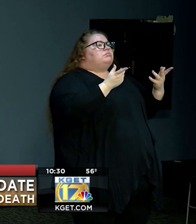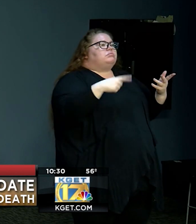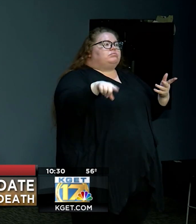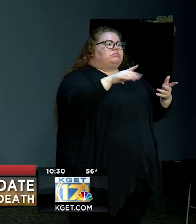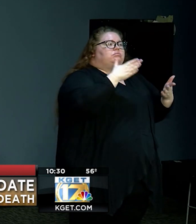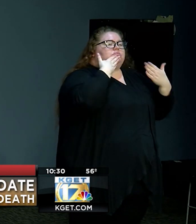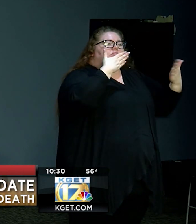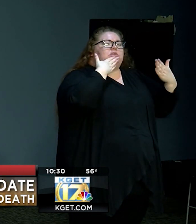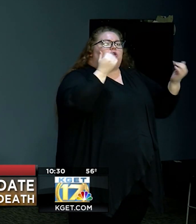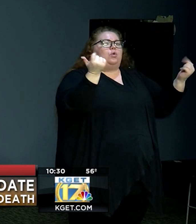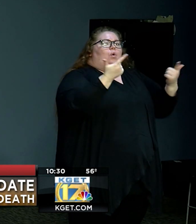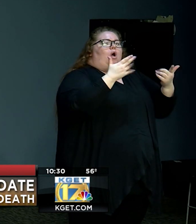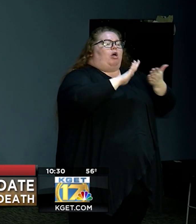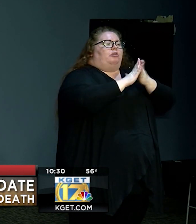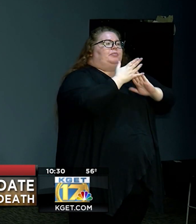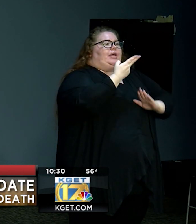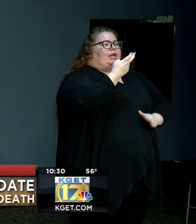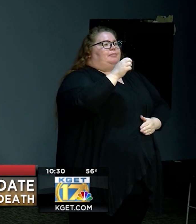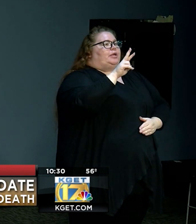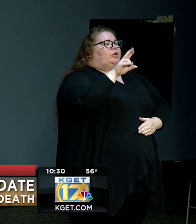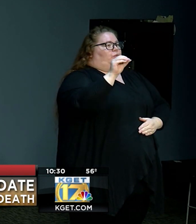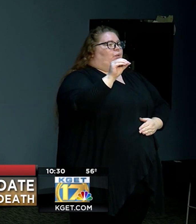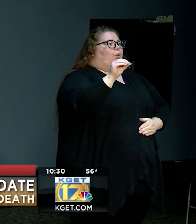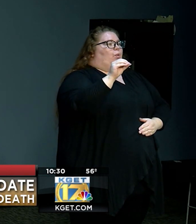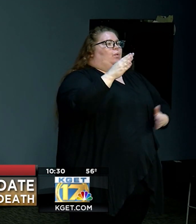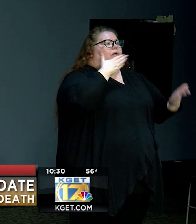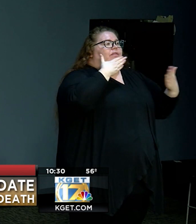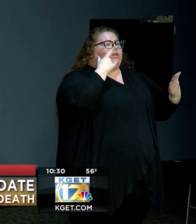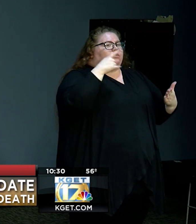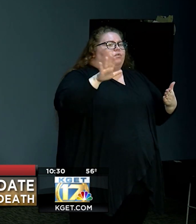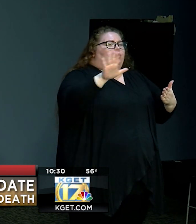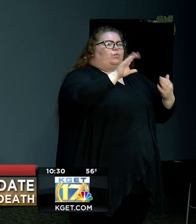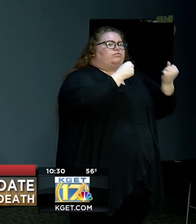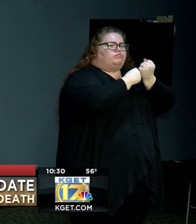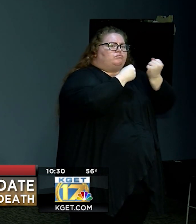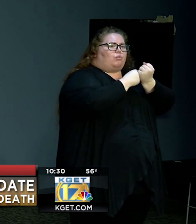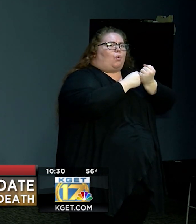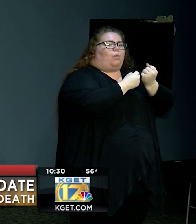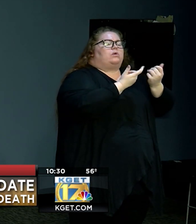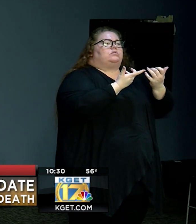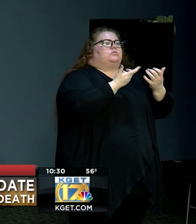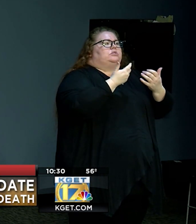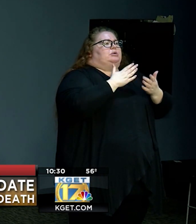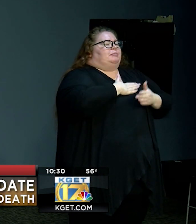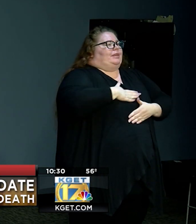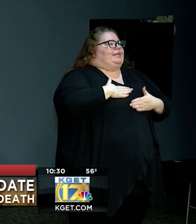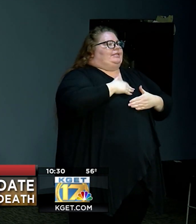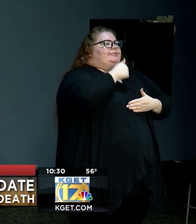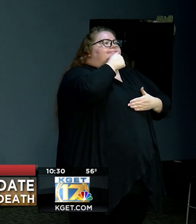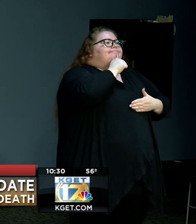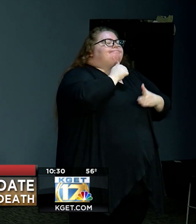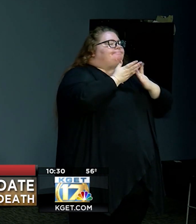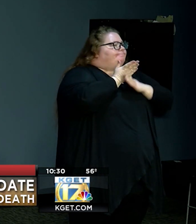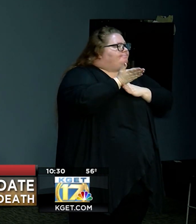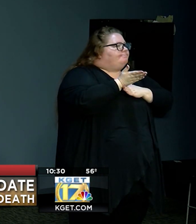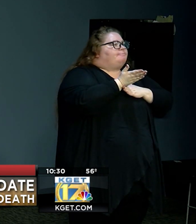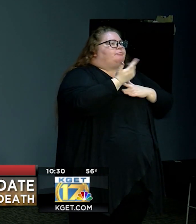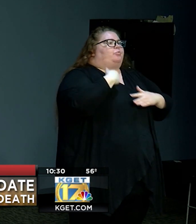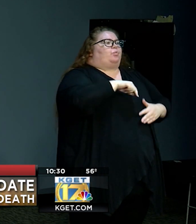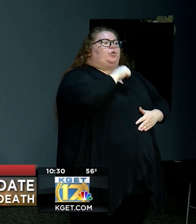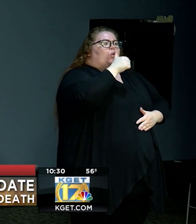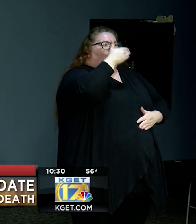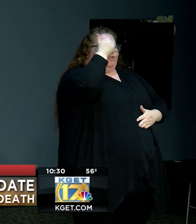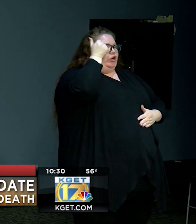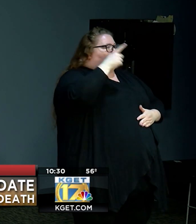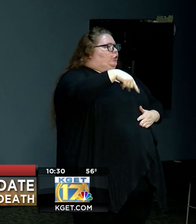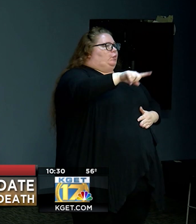You're all heroes. I appreciate it very much. Thank you for your support. Hang in there. We're not forgetting you, and I'm